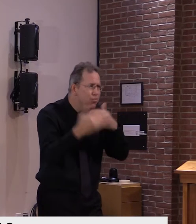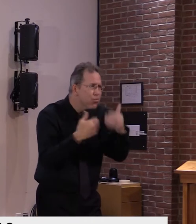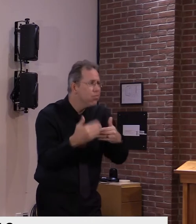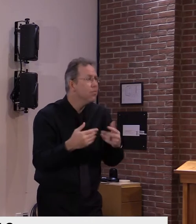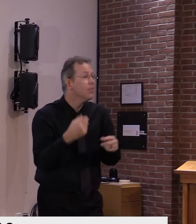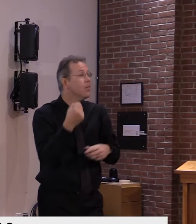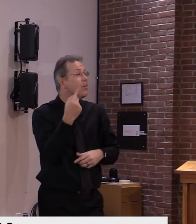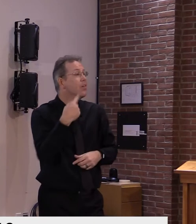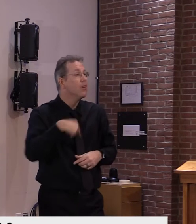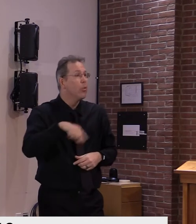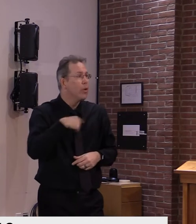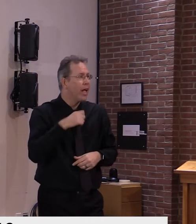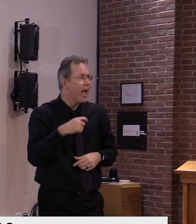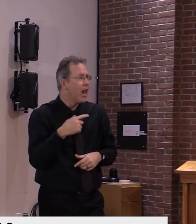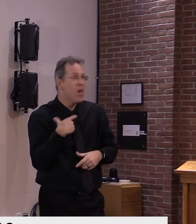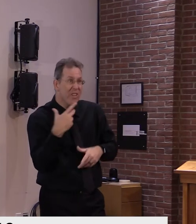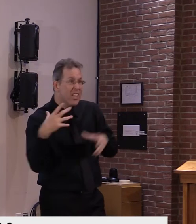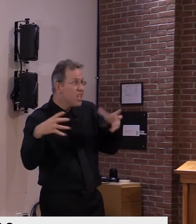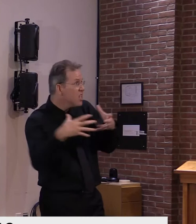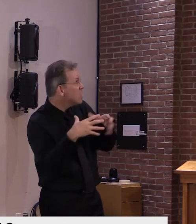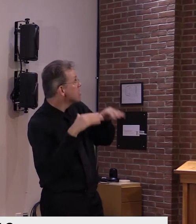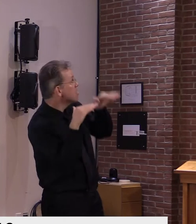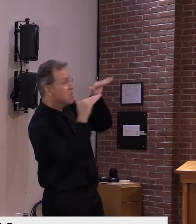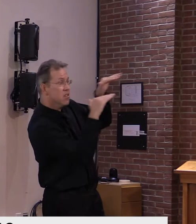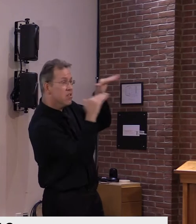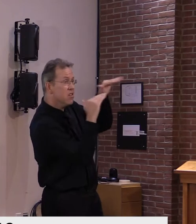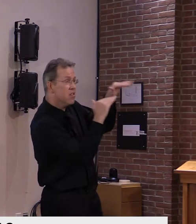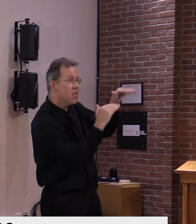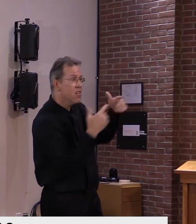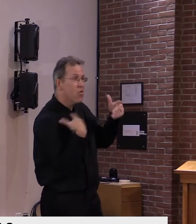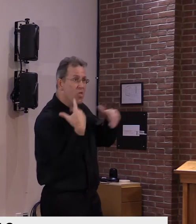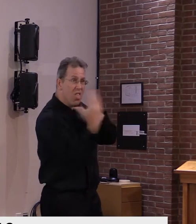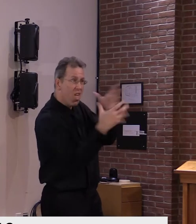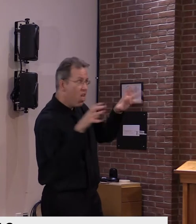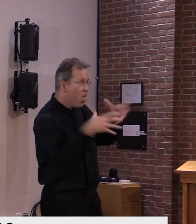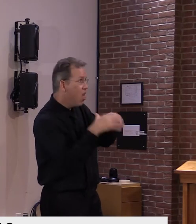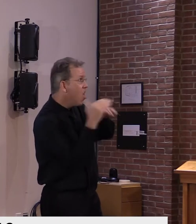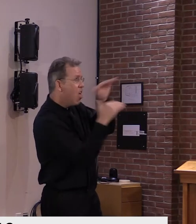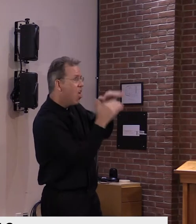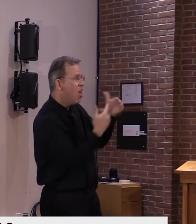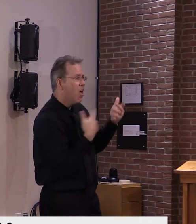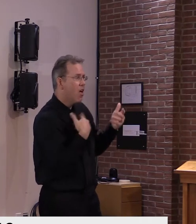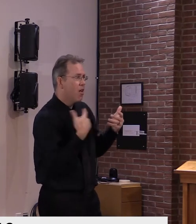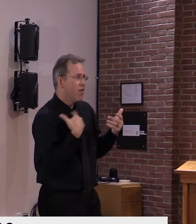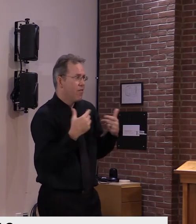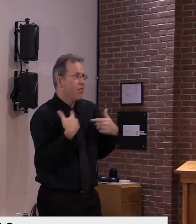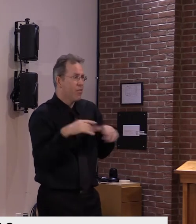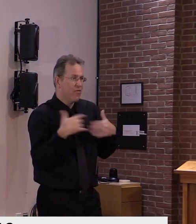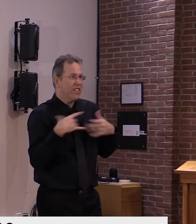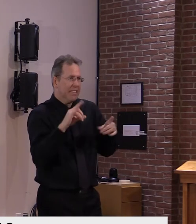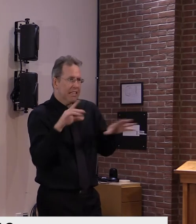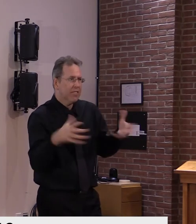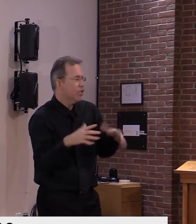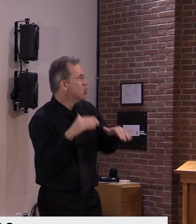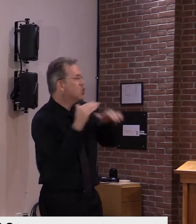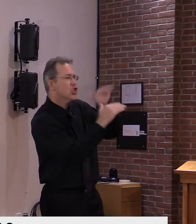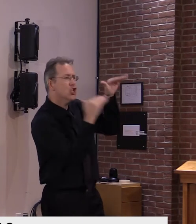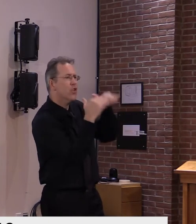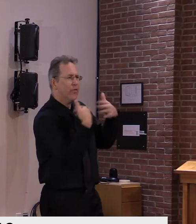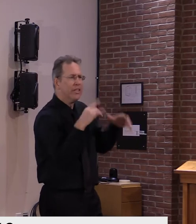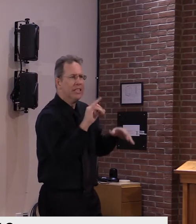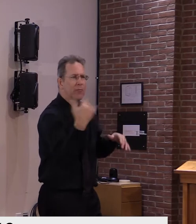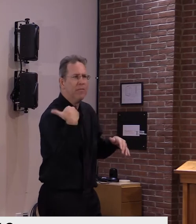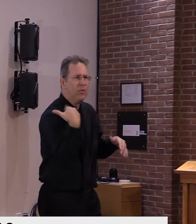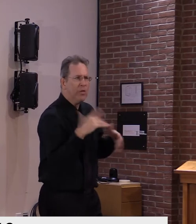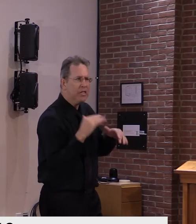was done. I believe the election was legitimate,